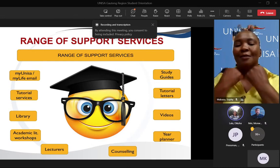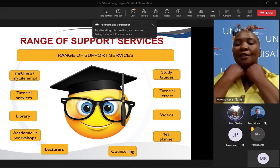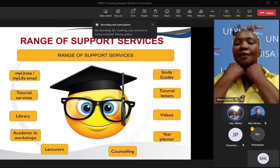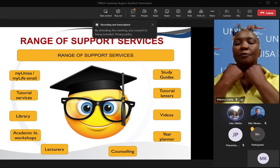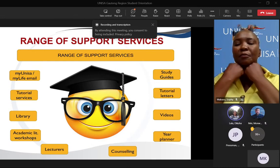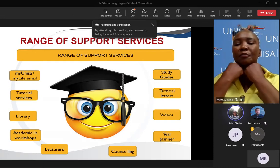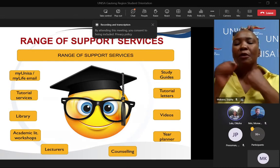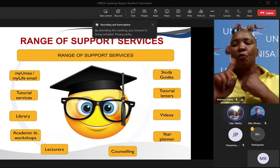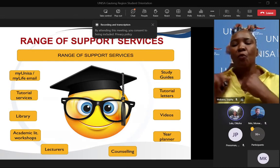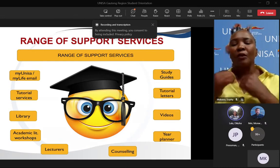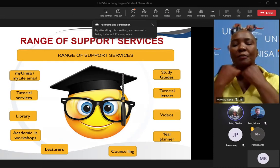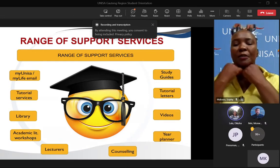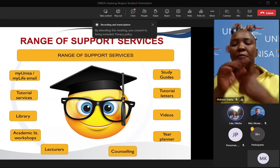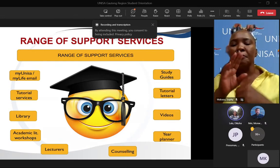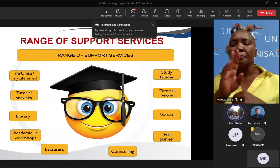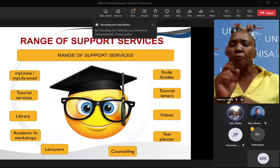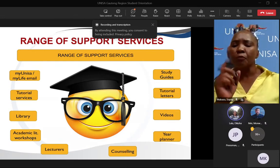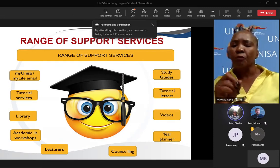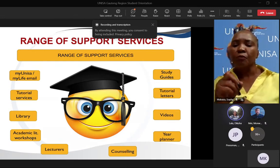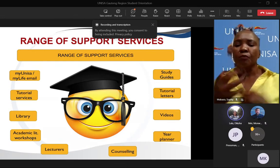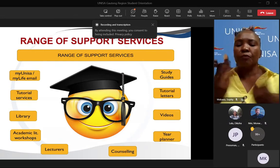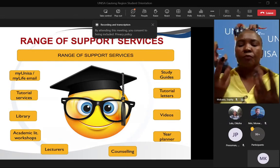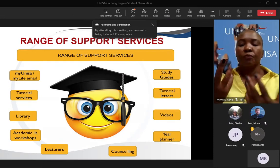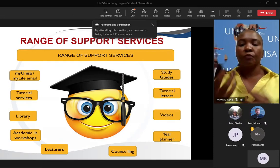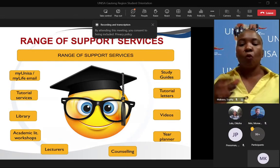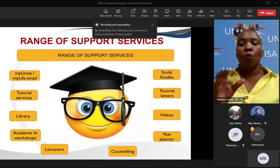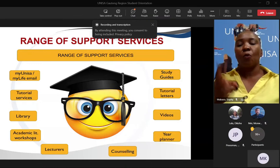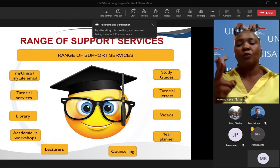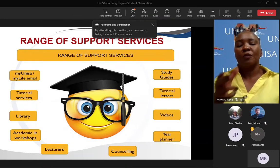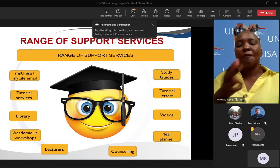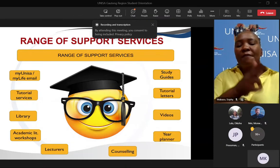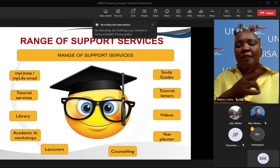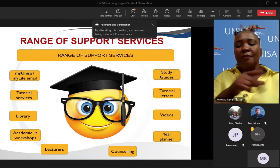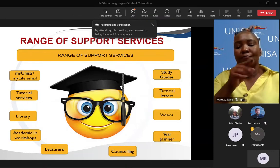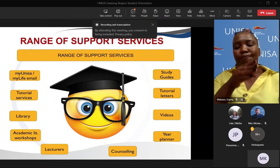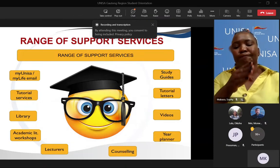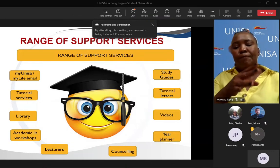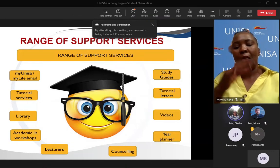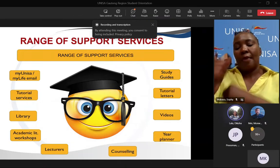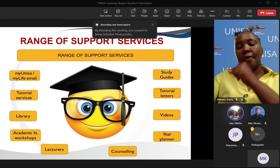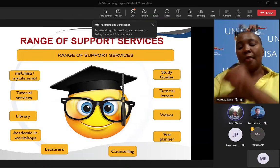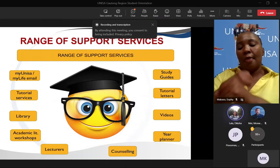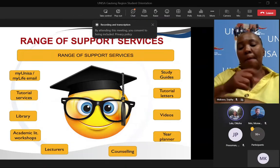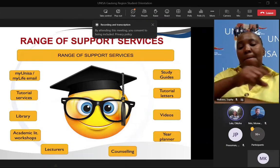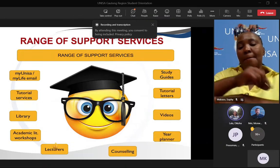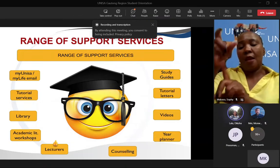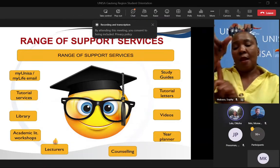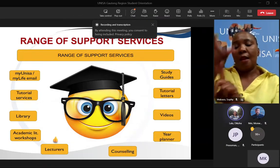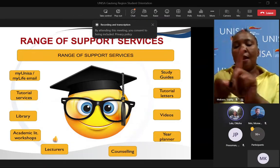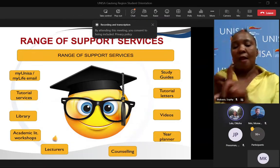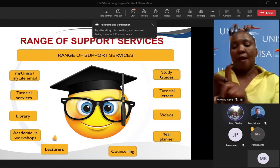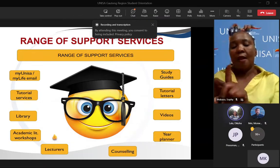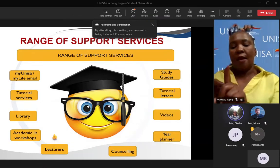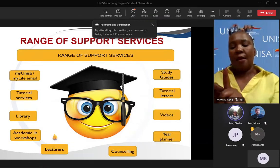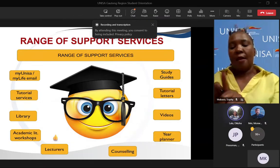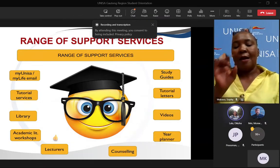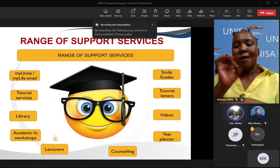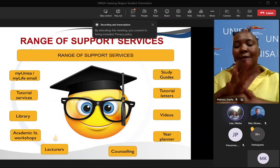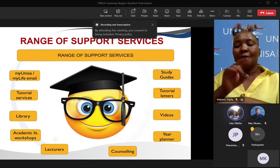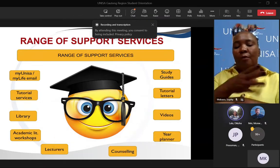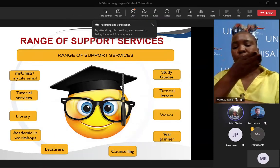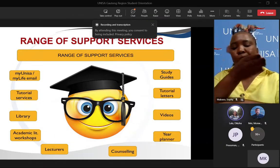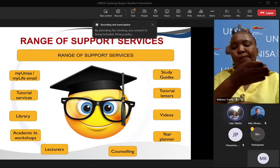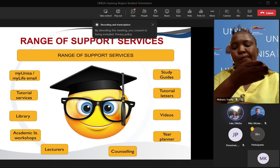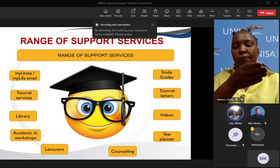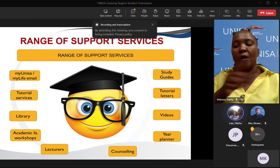be there will also be videos your year planner and there's also counseling available as I've